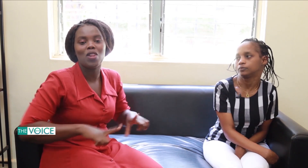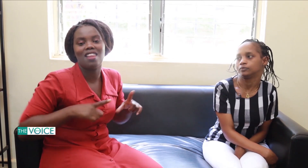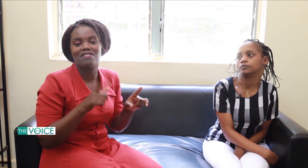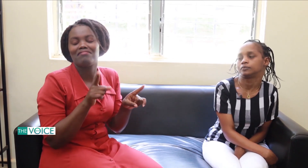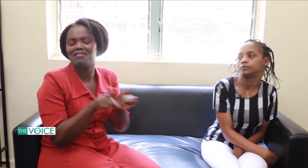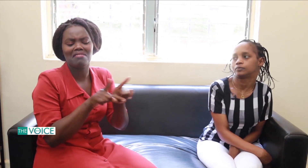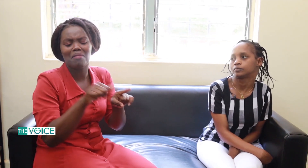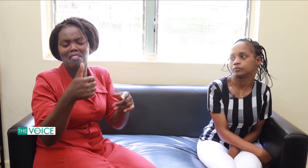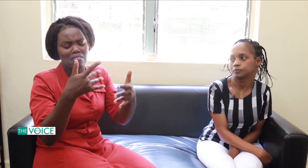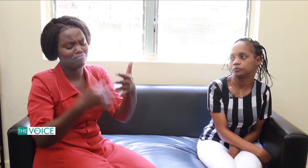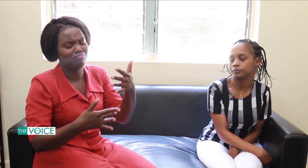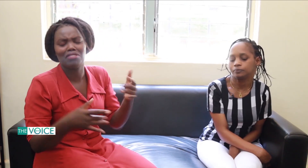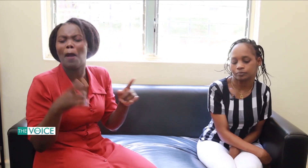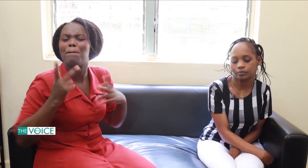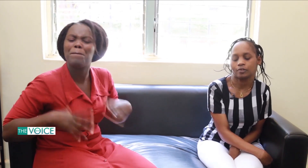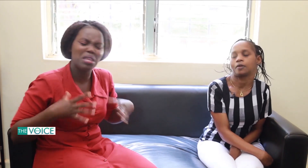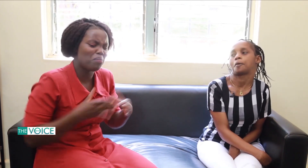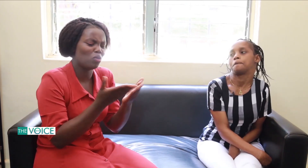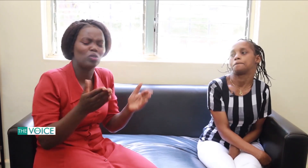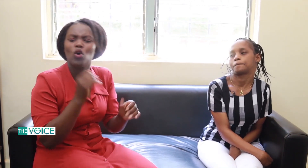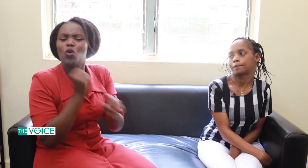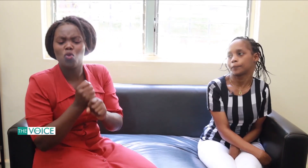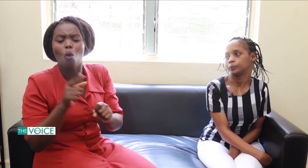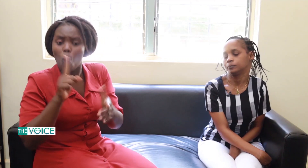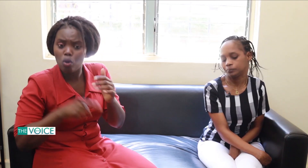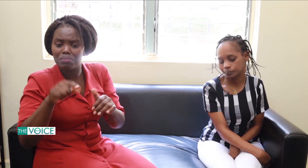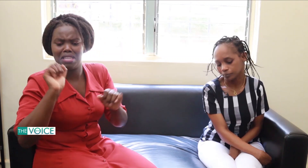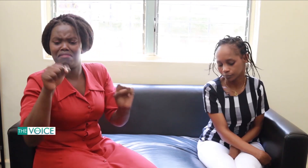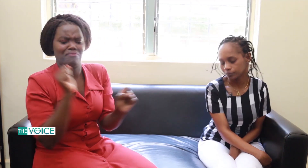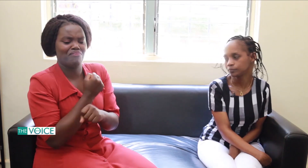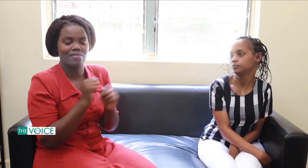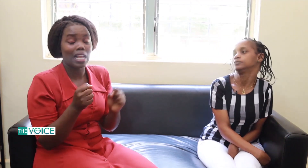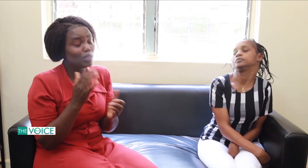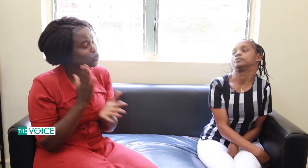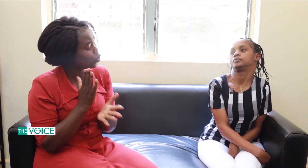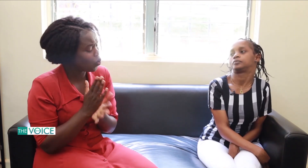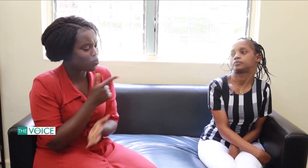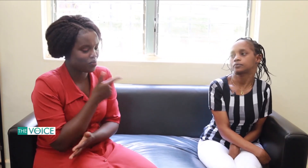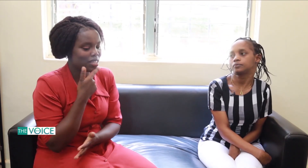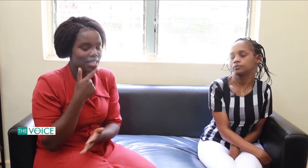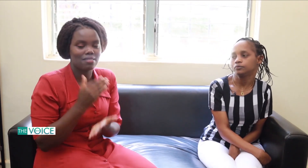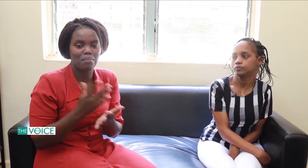This life, she's living a normal life, just like any other normal person.